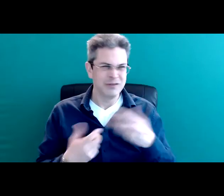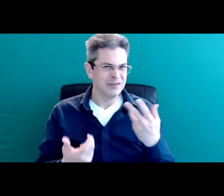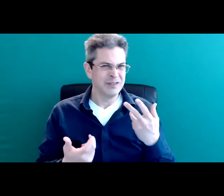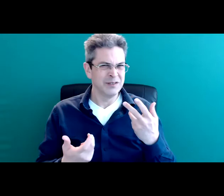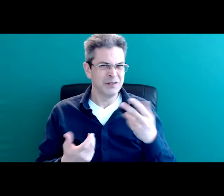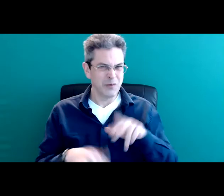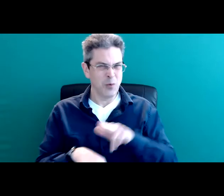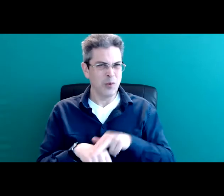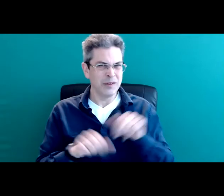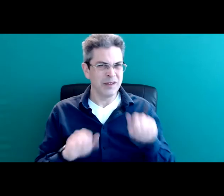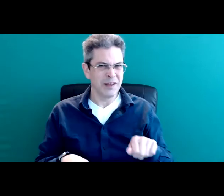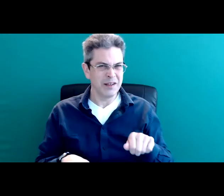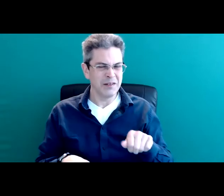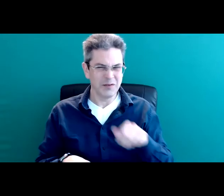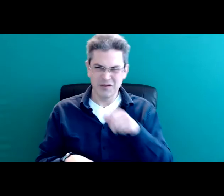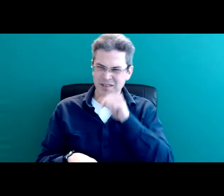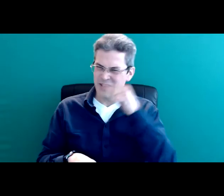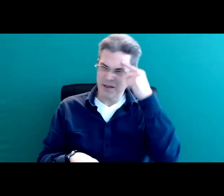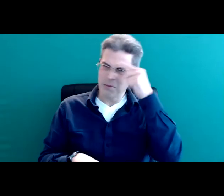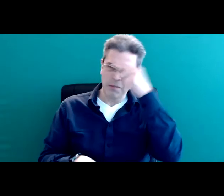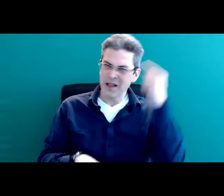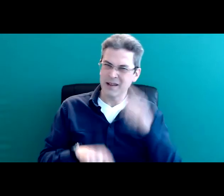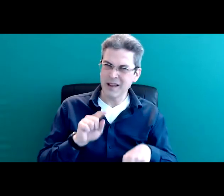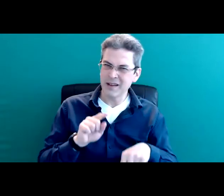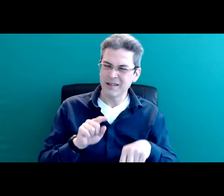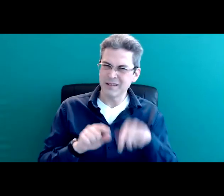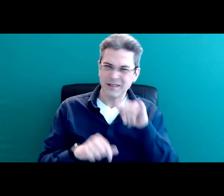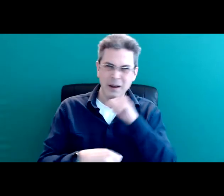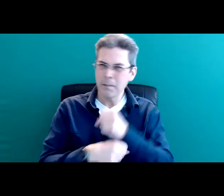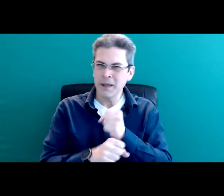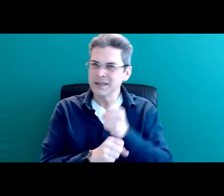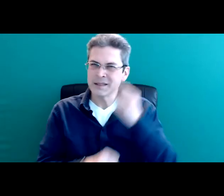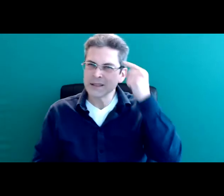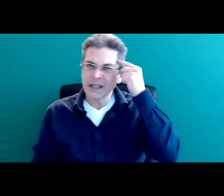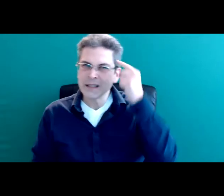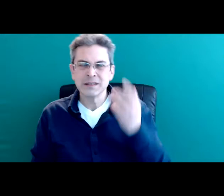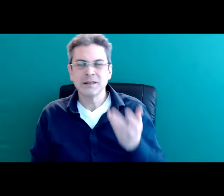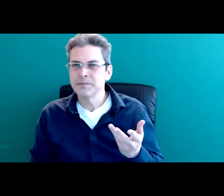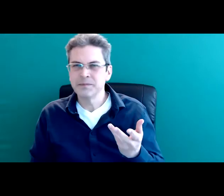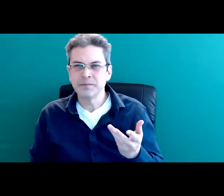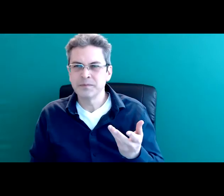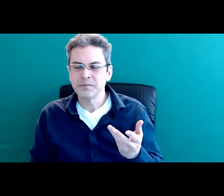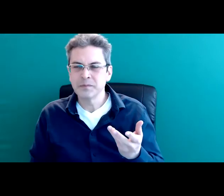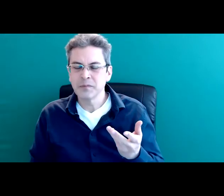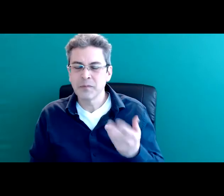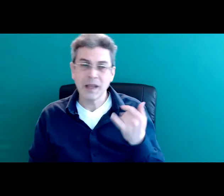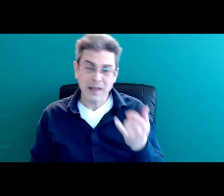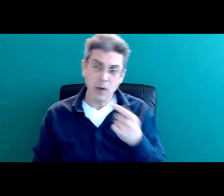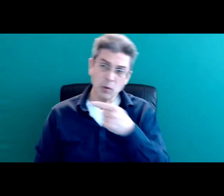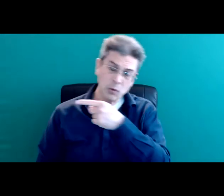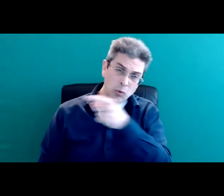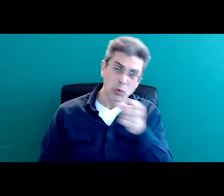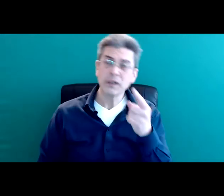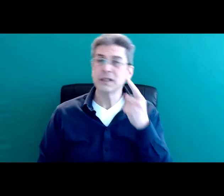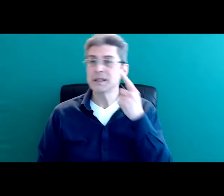sense. So what I want you to do today, as you are listening to the questions, as you are listening to the answers, is to